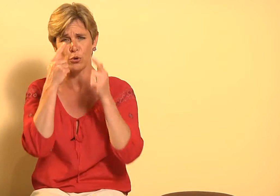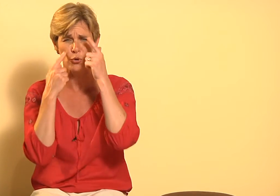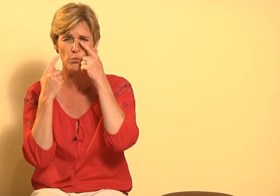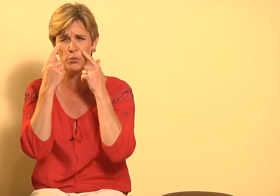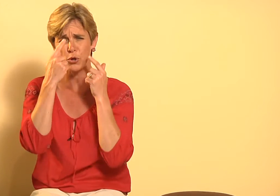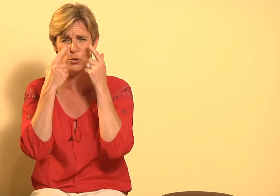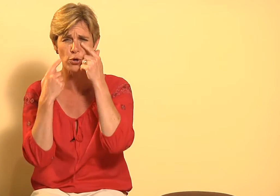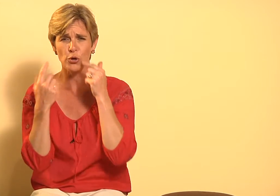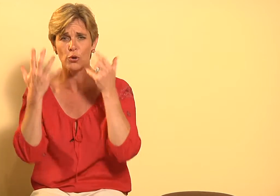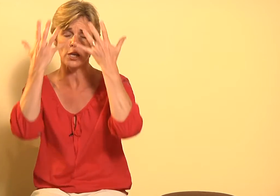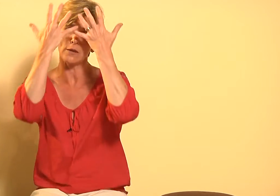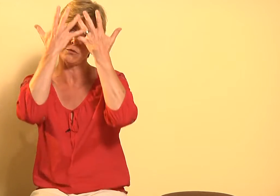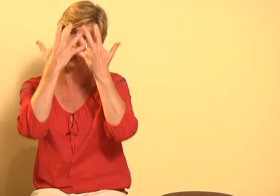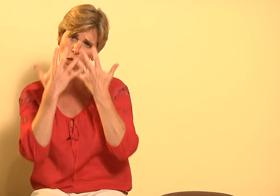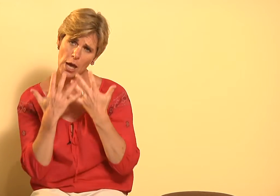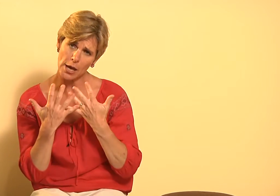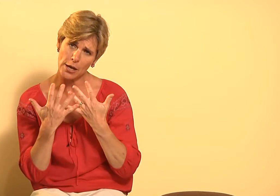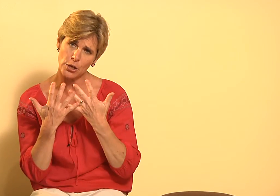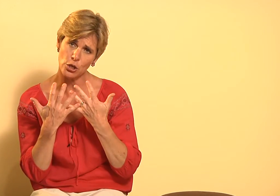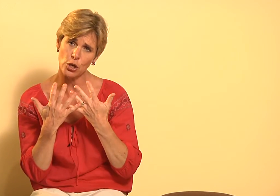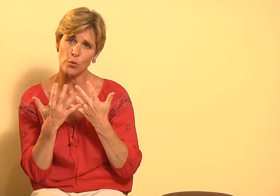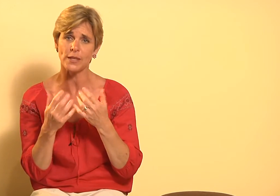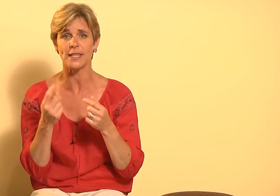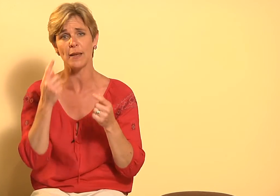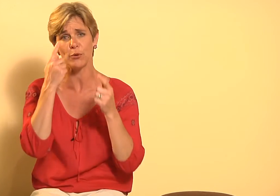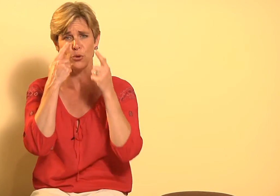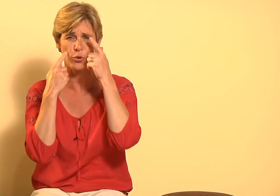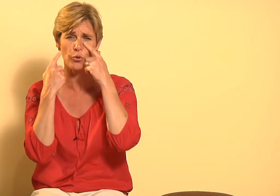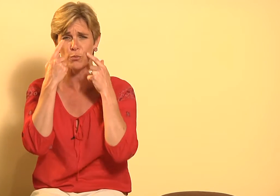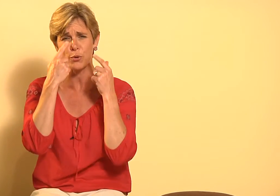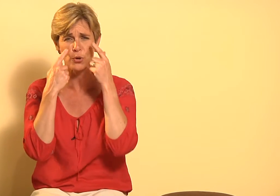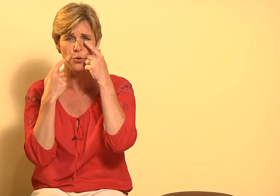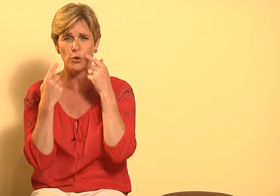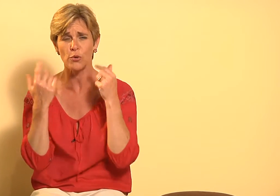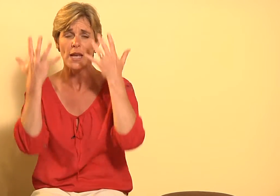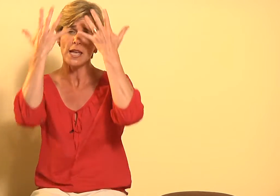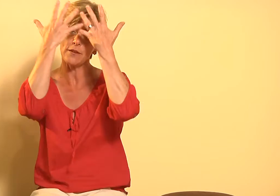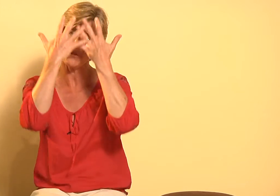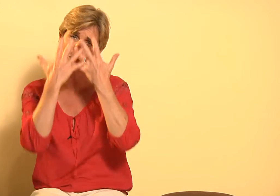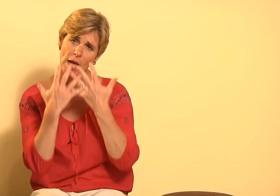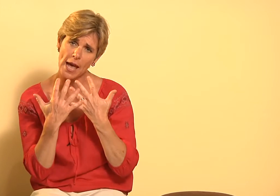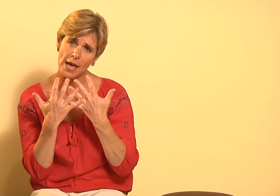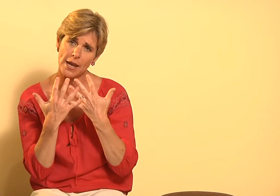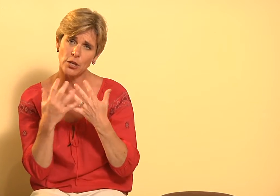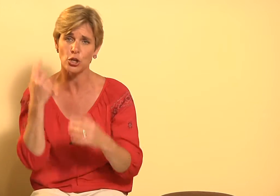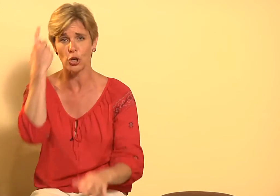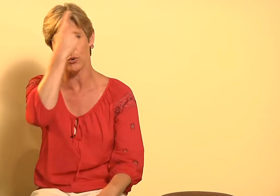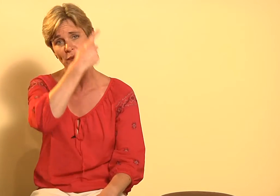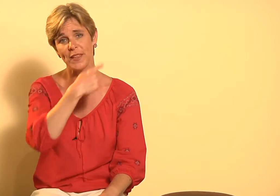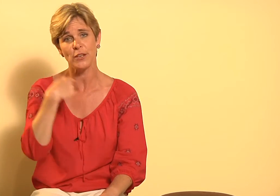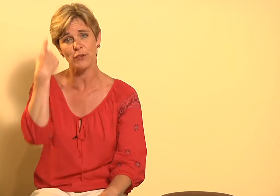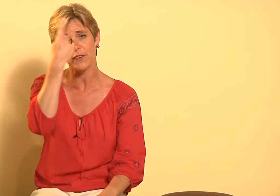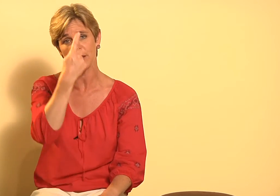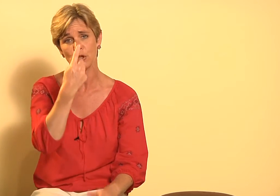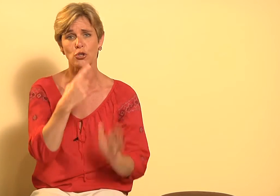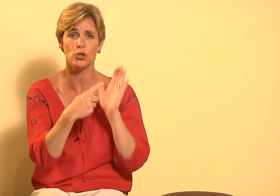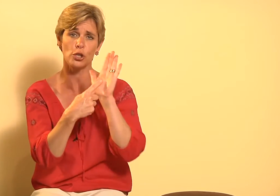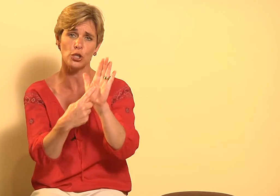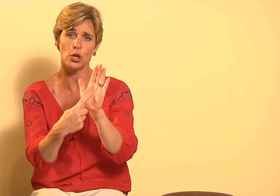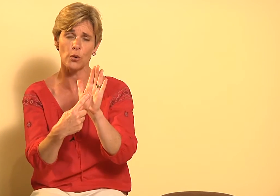boo-hoo, boo-hoo. If you're sad and you know it, say boo-hoo, boo-hoo. If you're sad and you know it, then your face will surely show it.